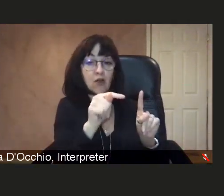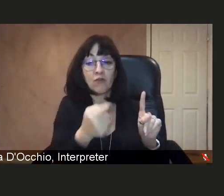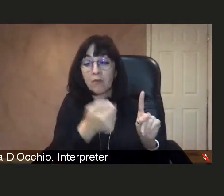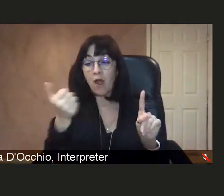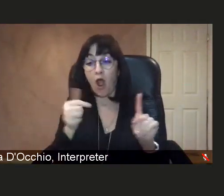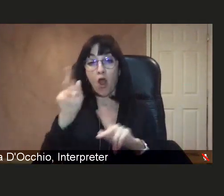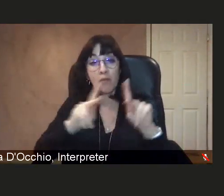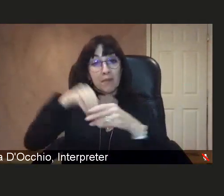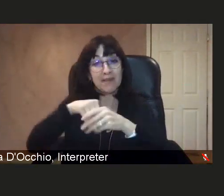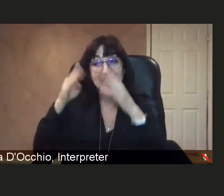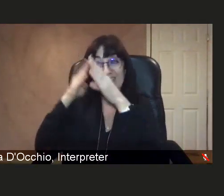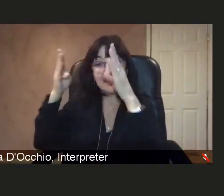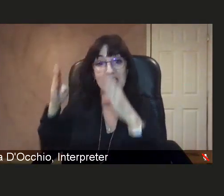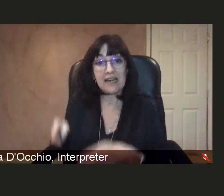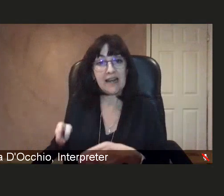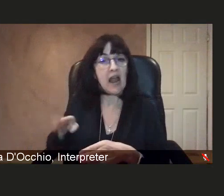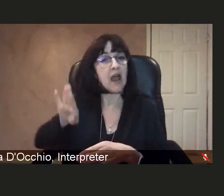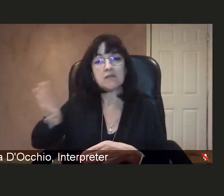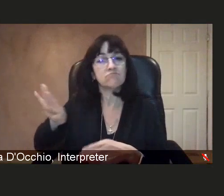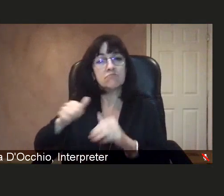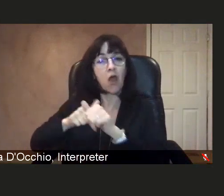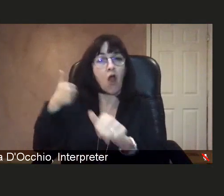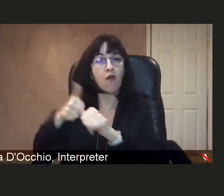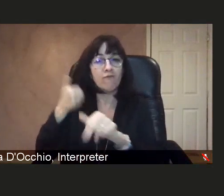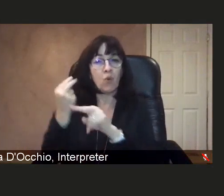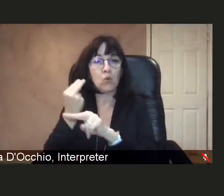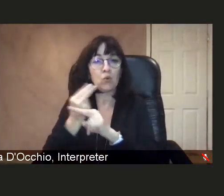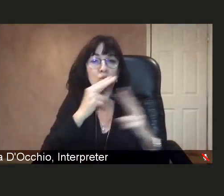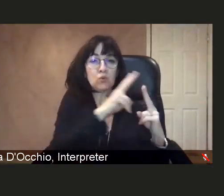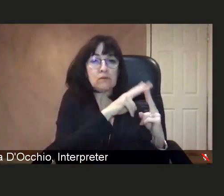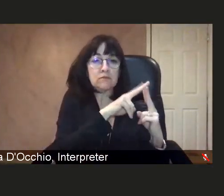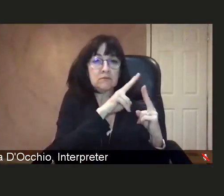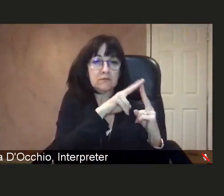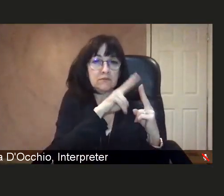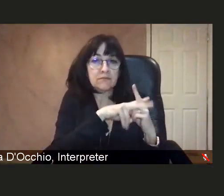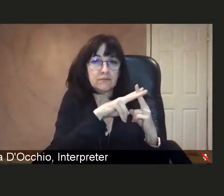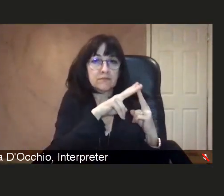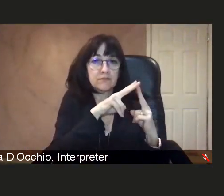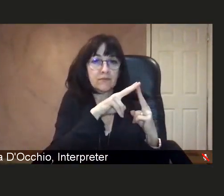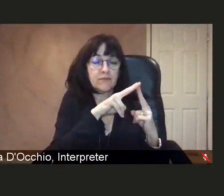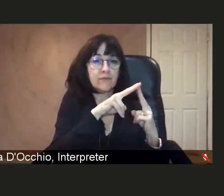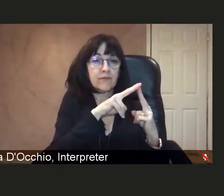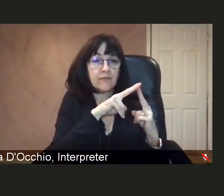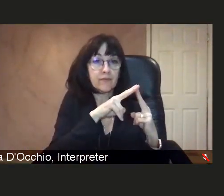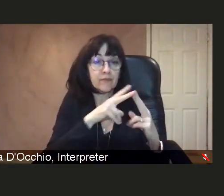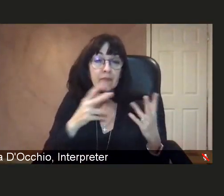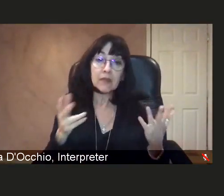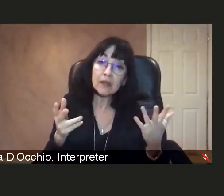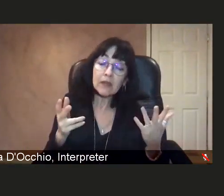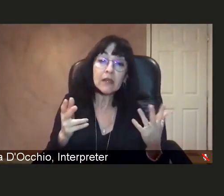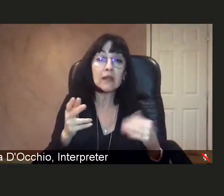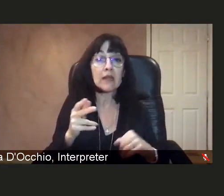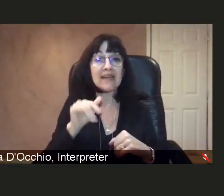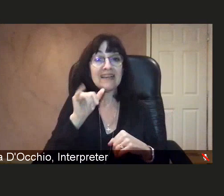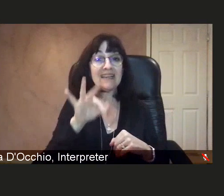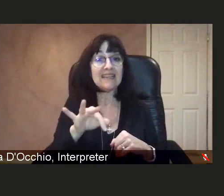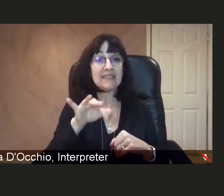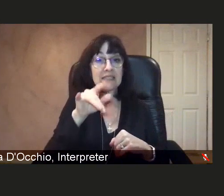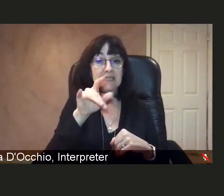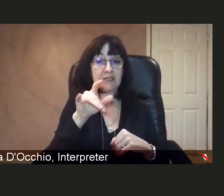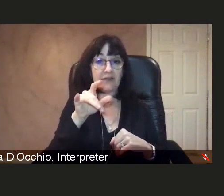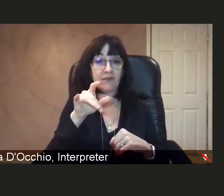then that's what you should try to do. If you are unable to separate, for instance, if you live in a place that only has